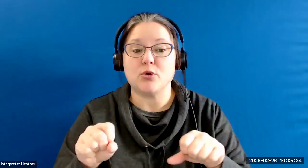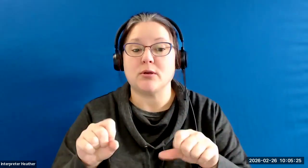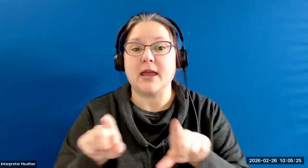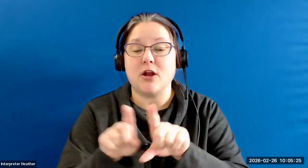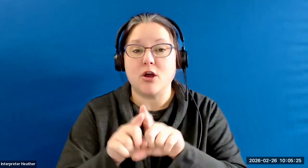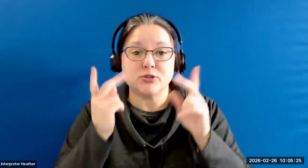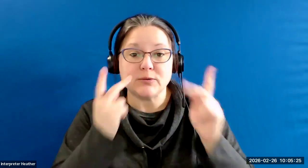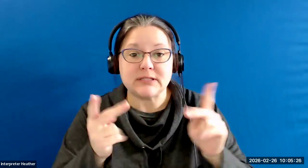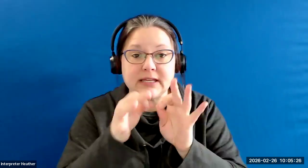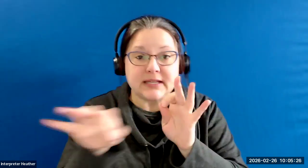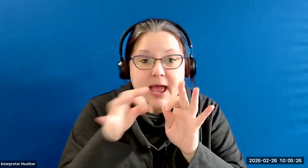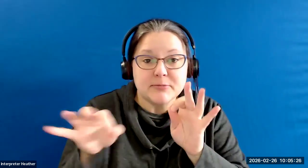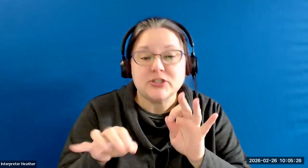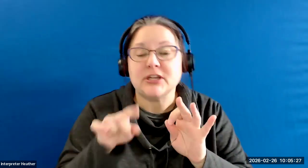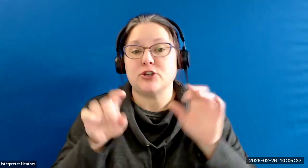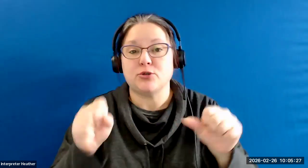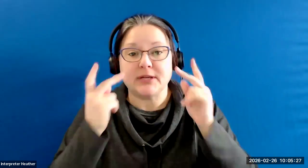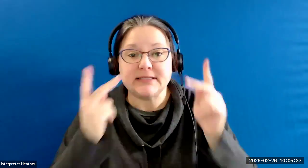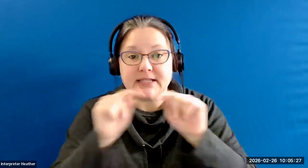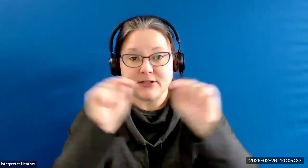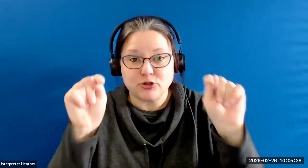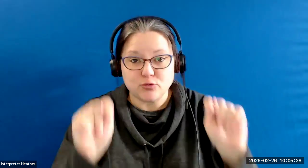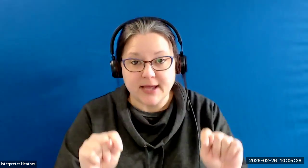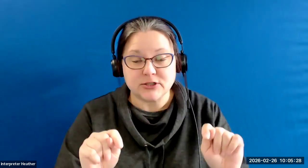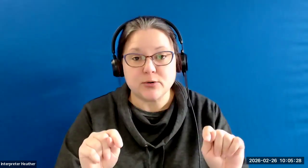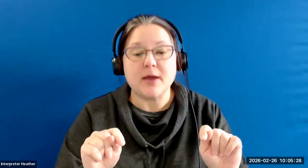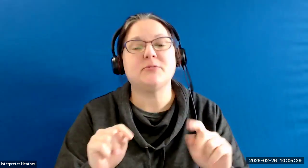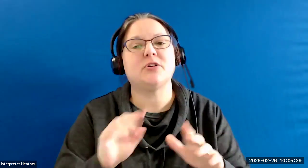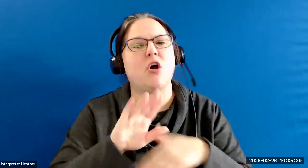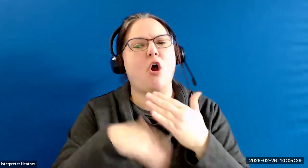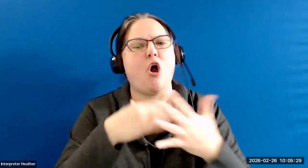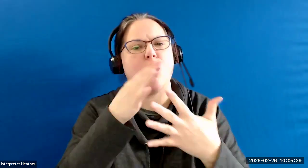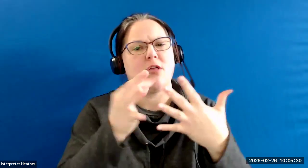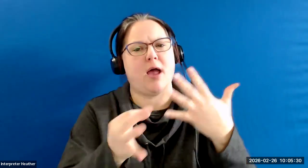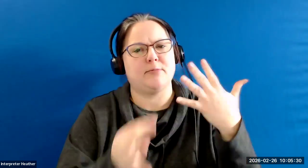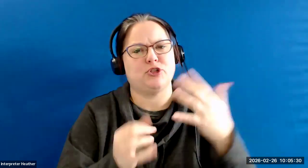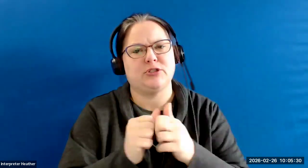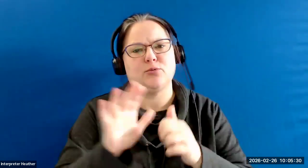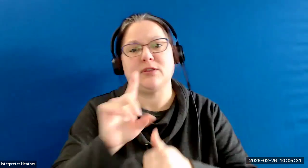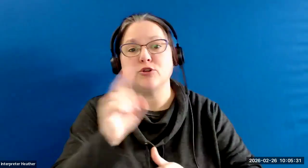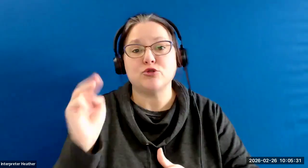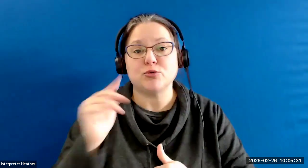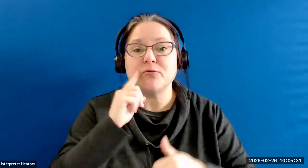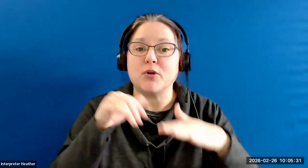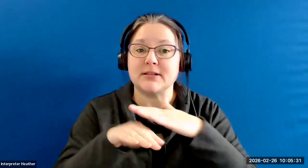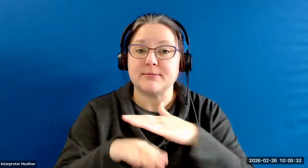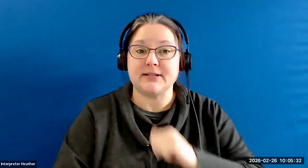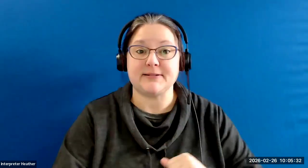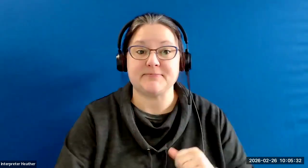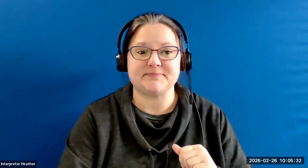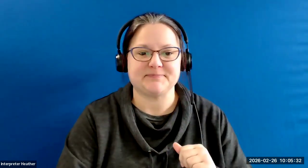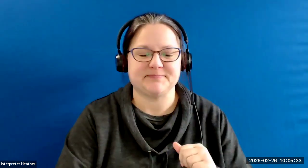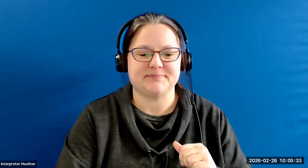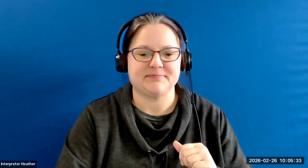transcript or use the captions, all in some options in your Zoom. We